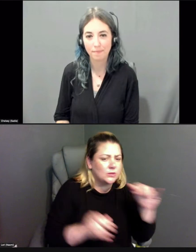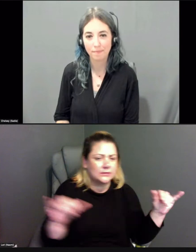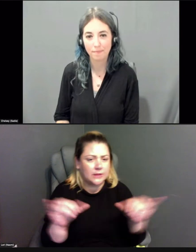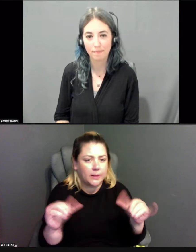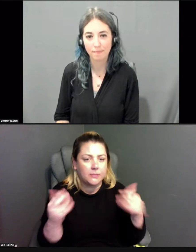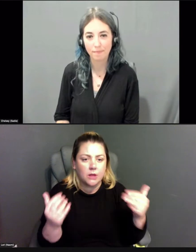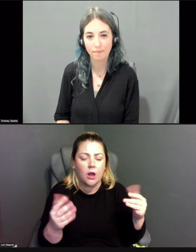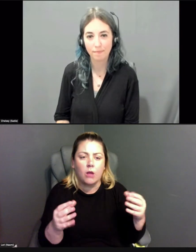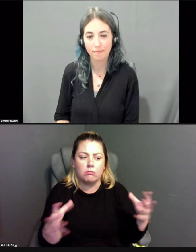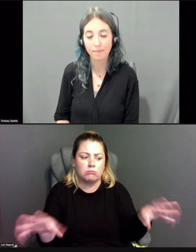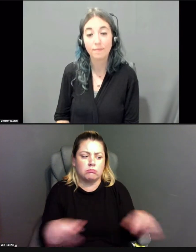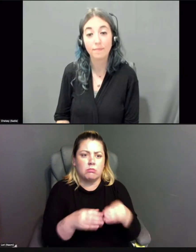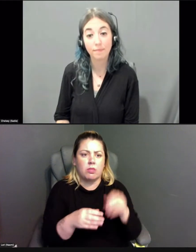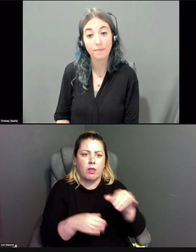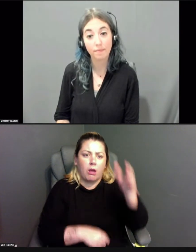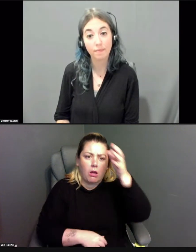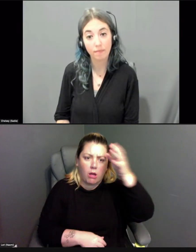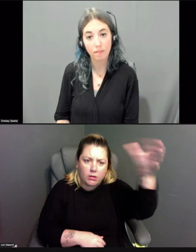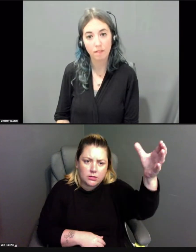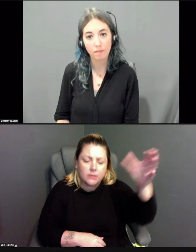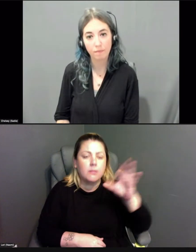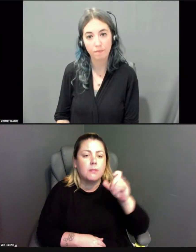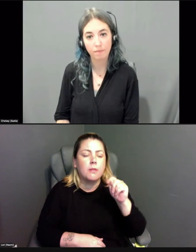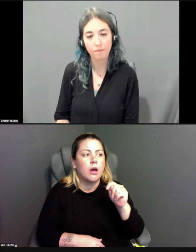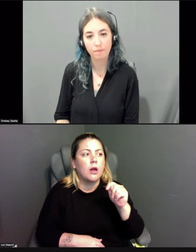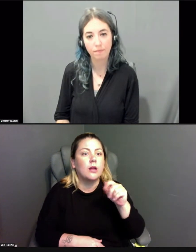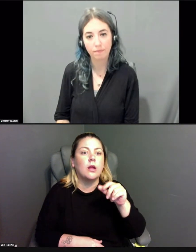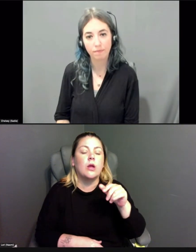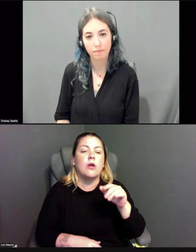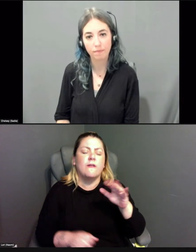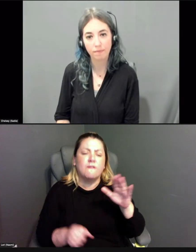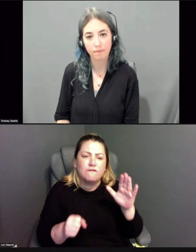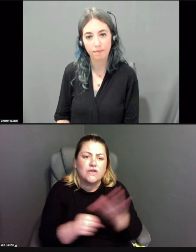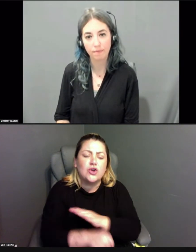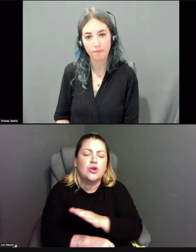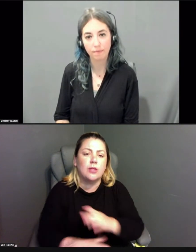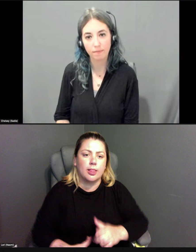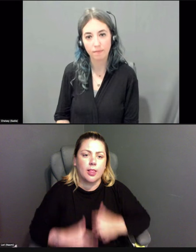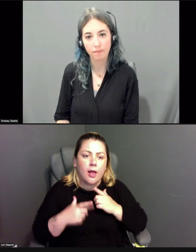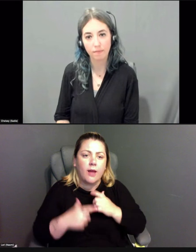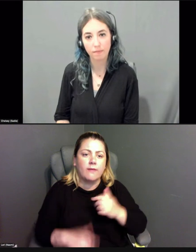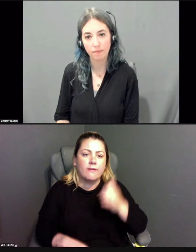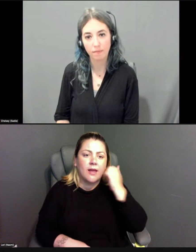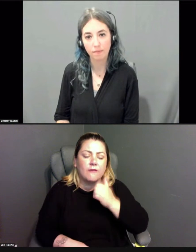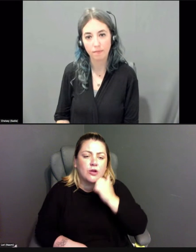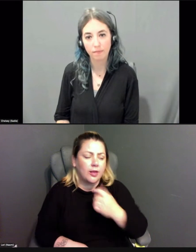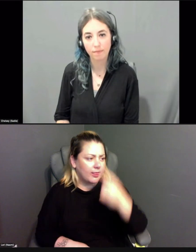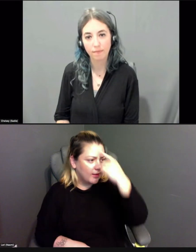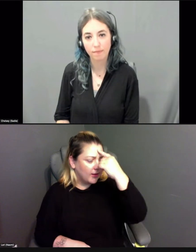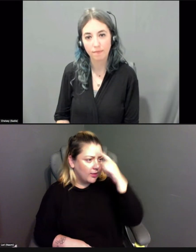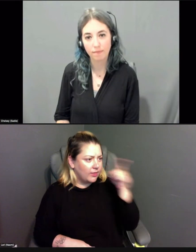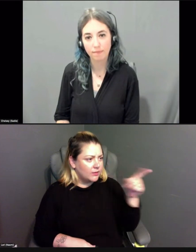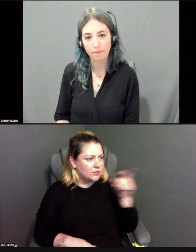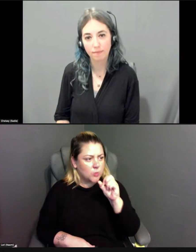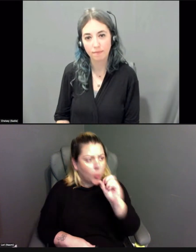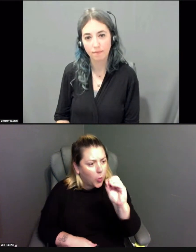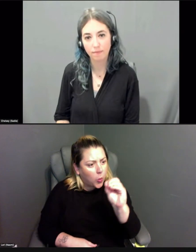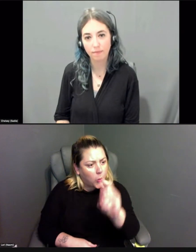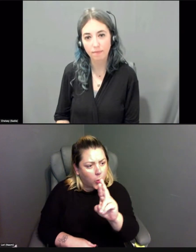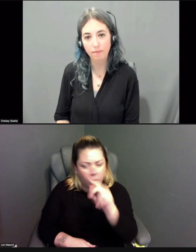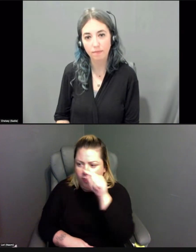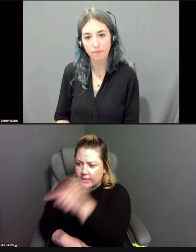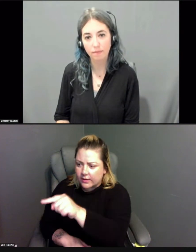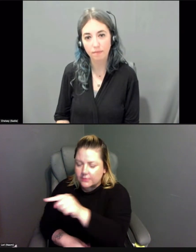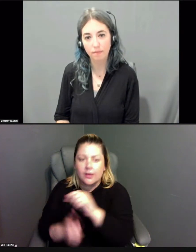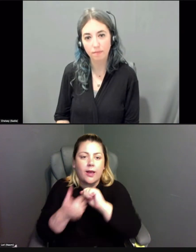see, like, what does it look like to let go of either or binary thinking outside of the context of